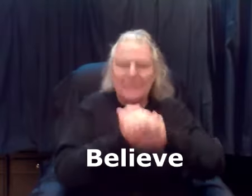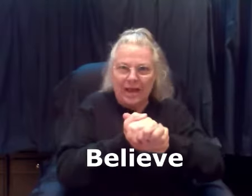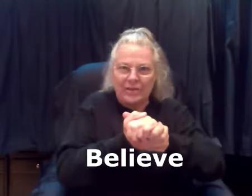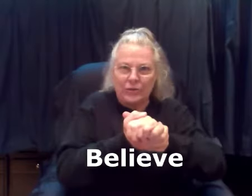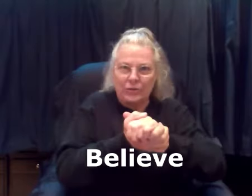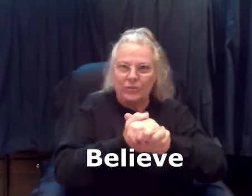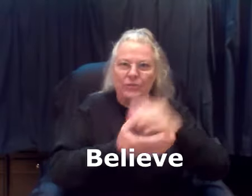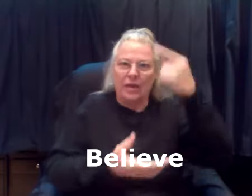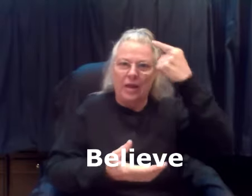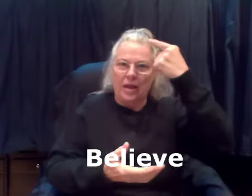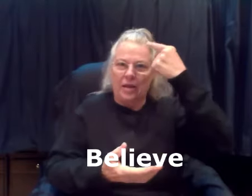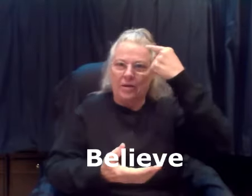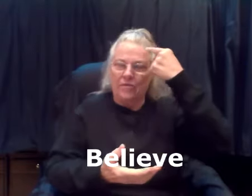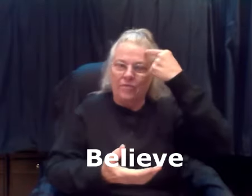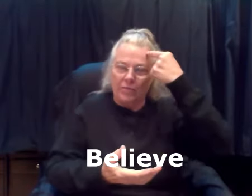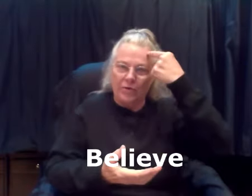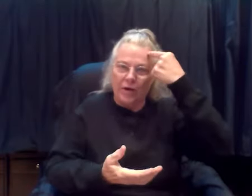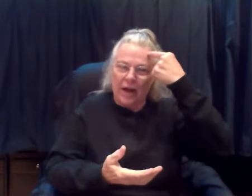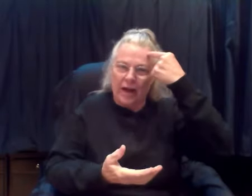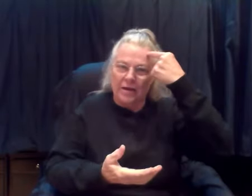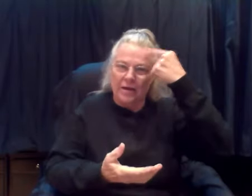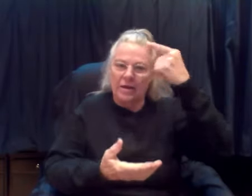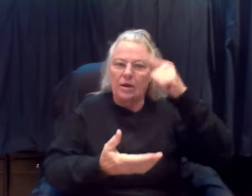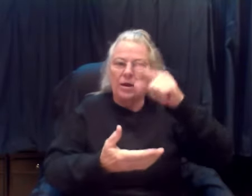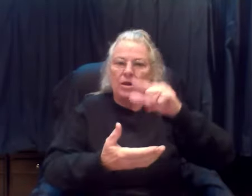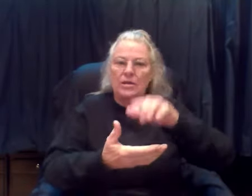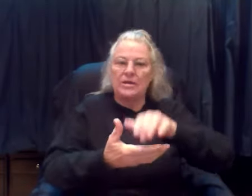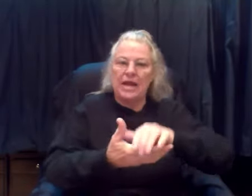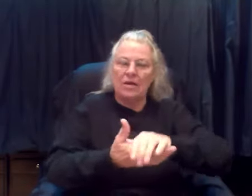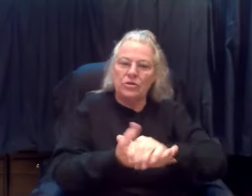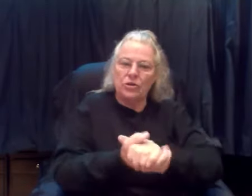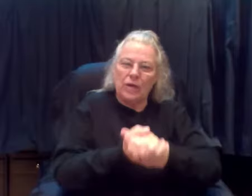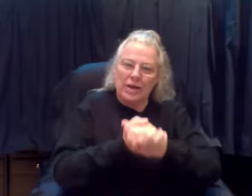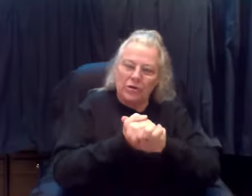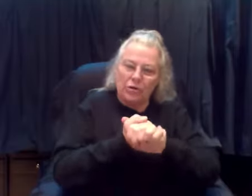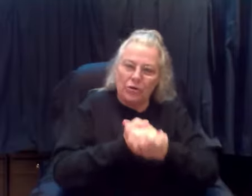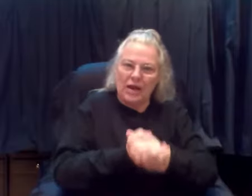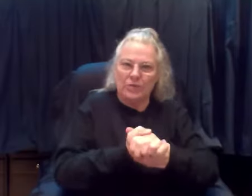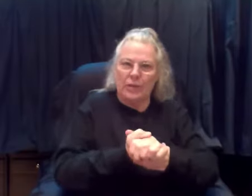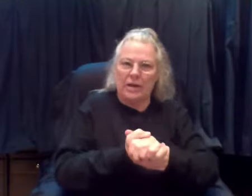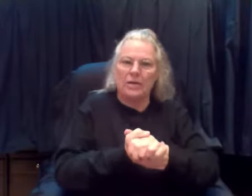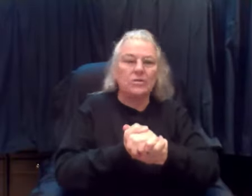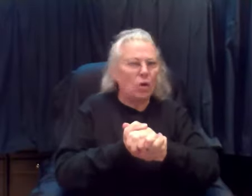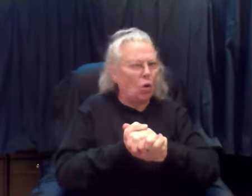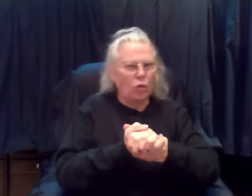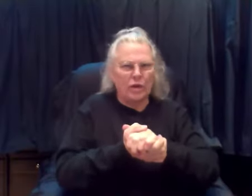tight to. From their head down to and grasping it to hold on